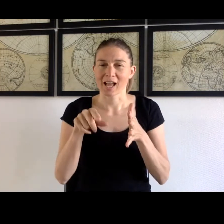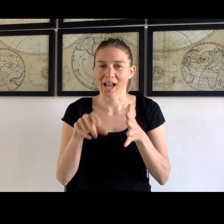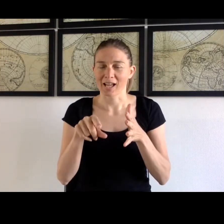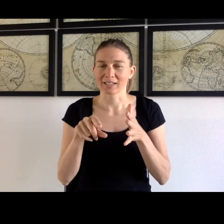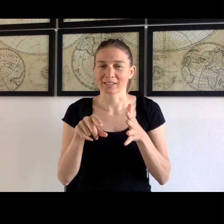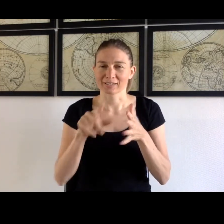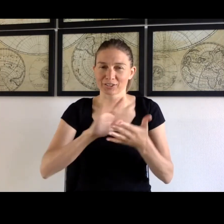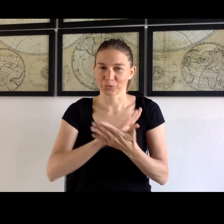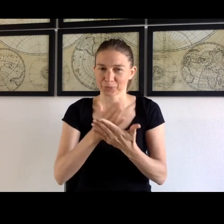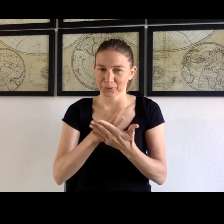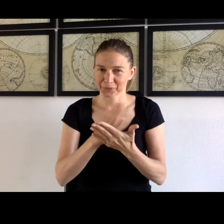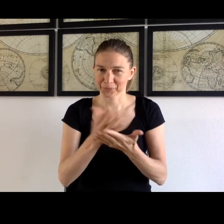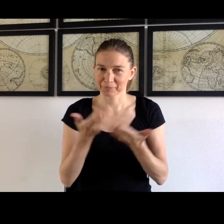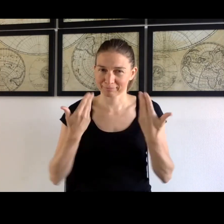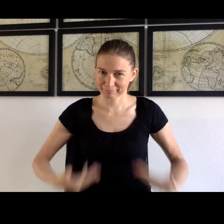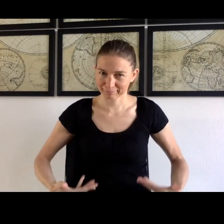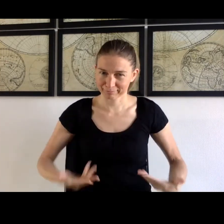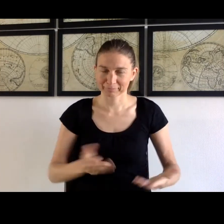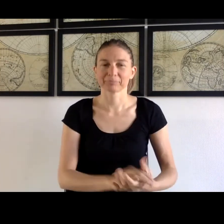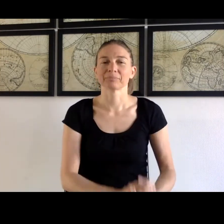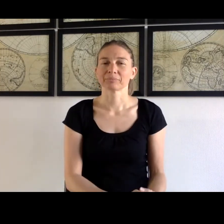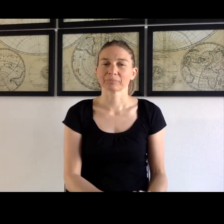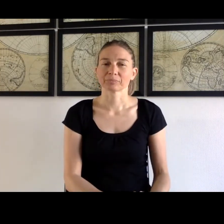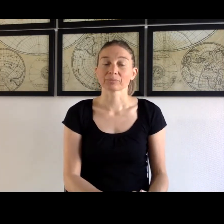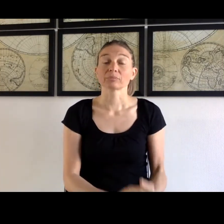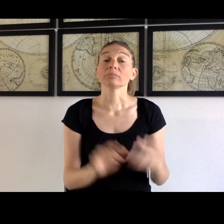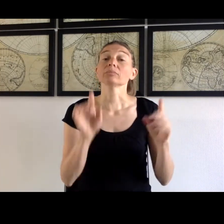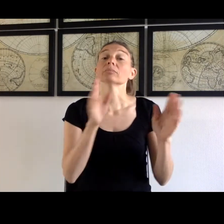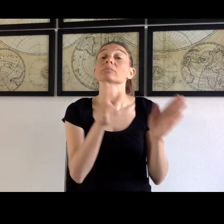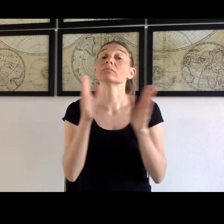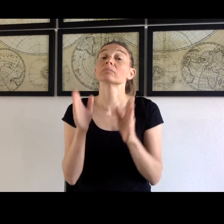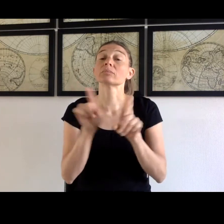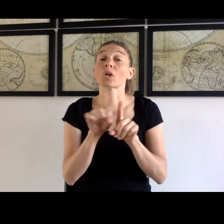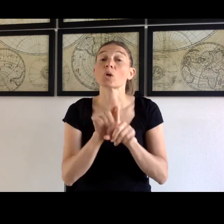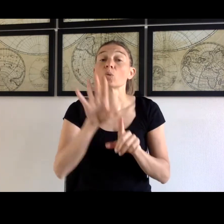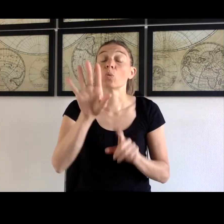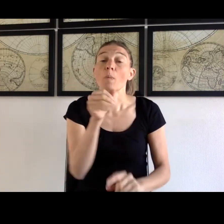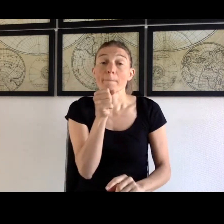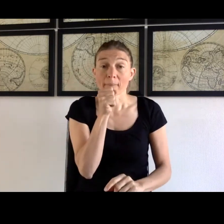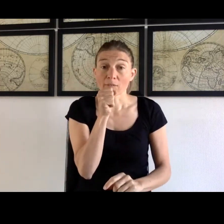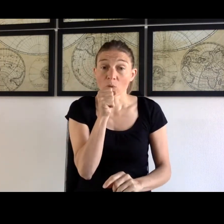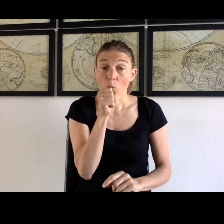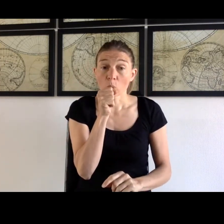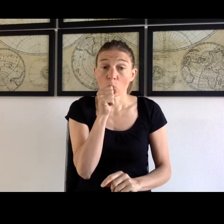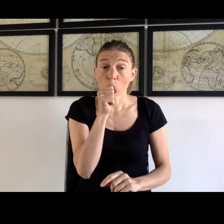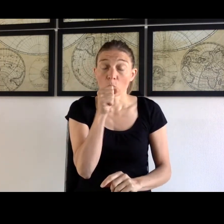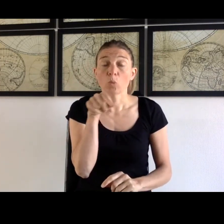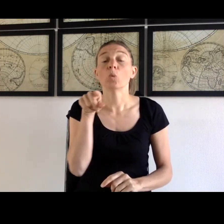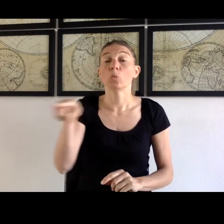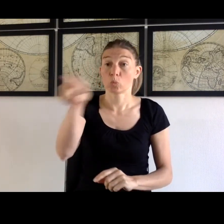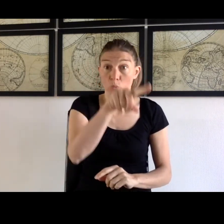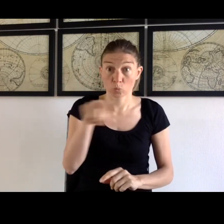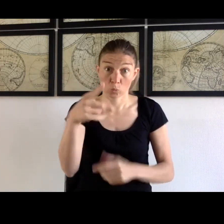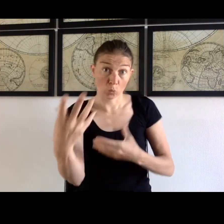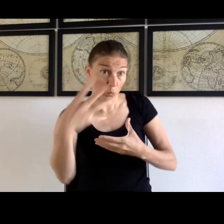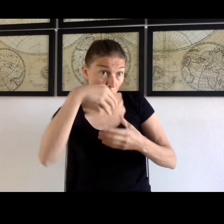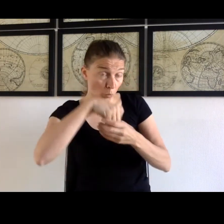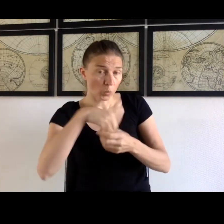I should also point out that your microphones as participants are muted, and